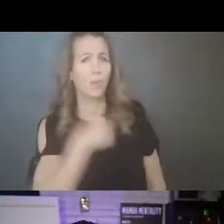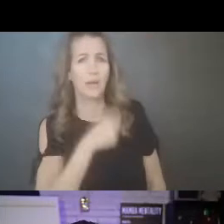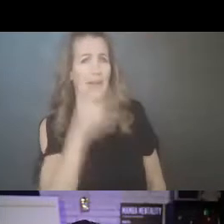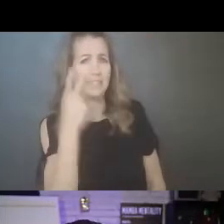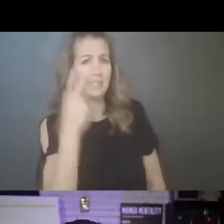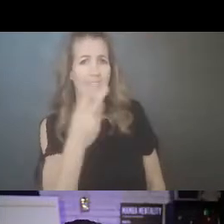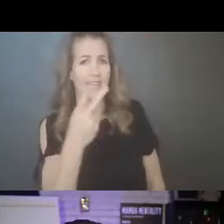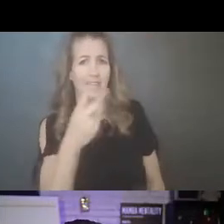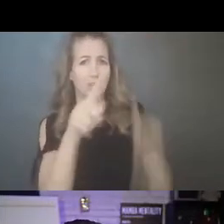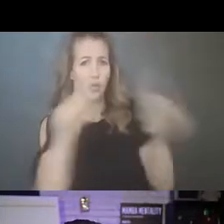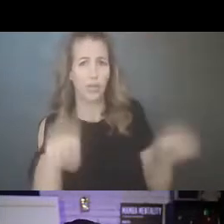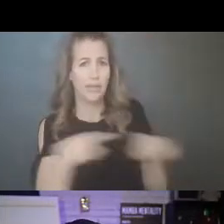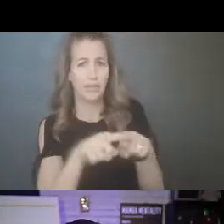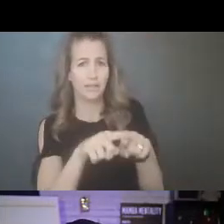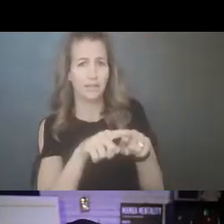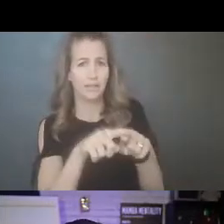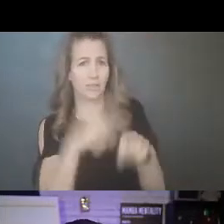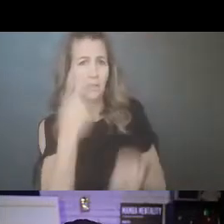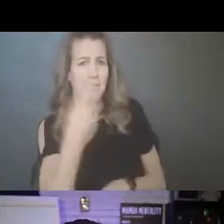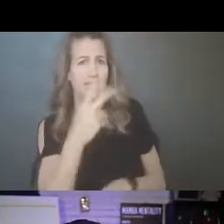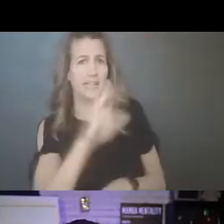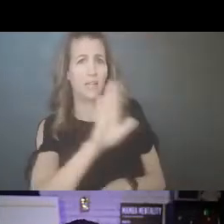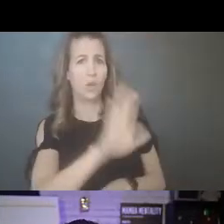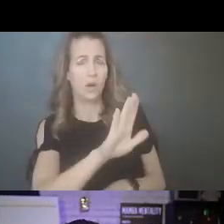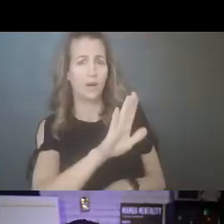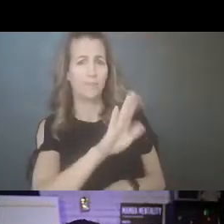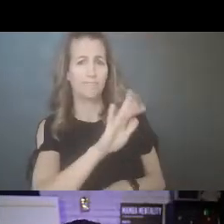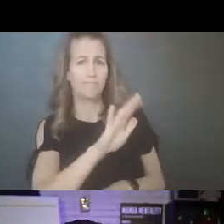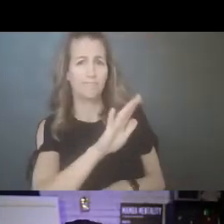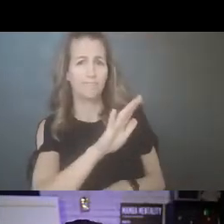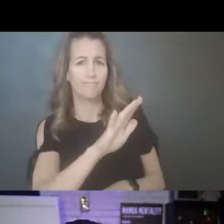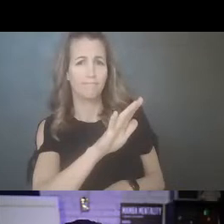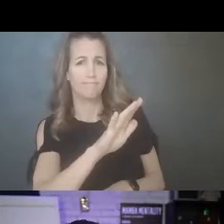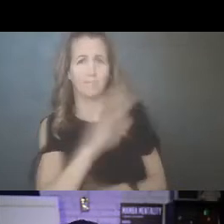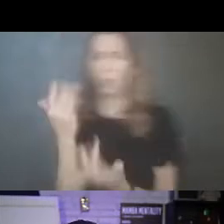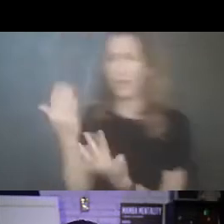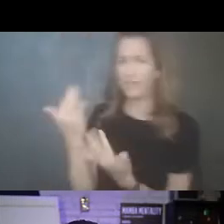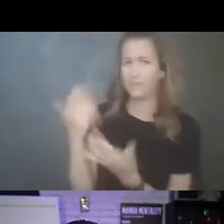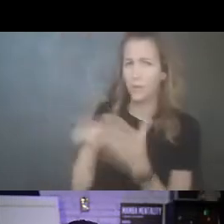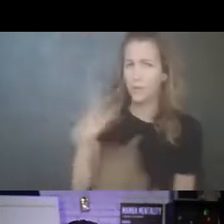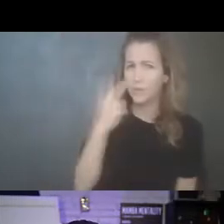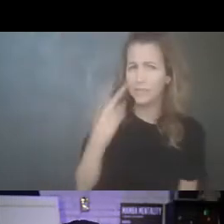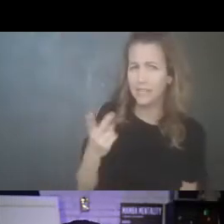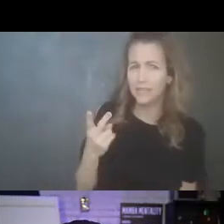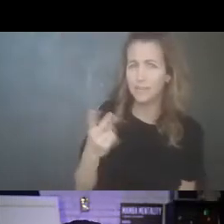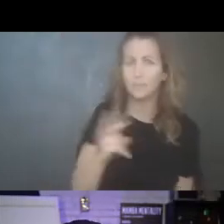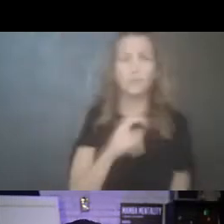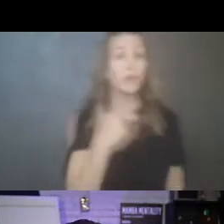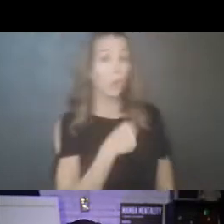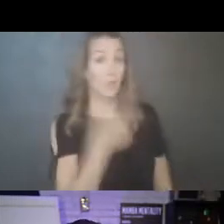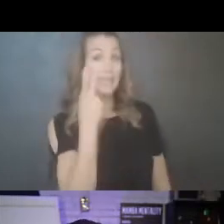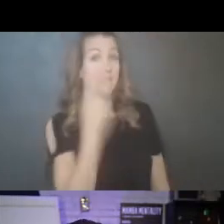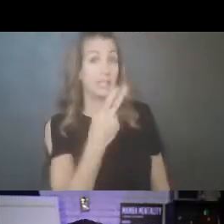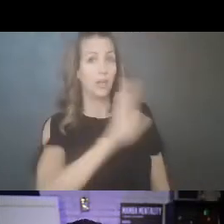We're seeing your the nearest green cup and point to that one. Wait, what are you seeing? Like your whole